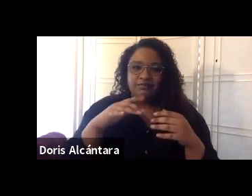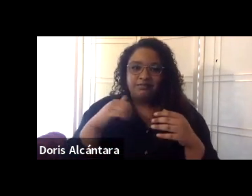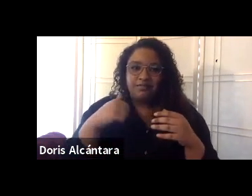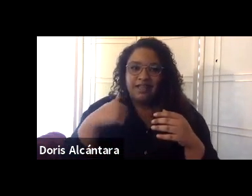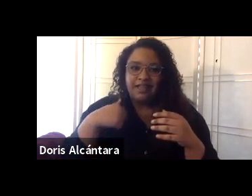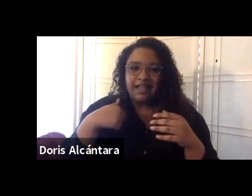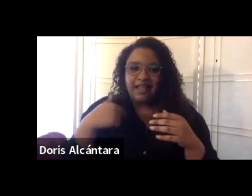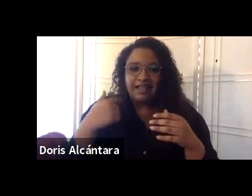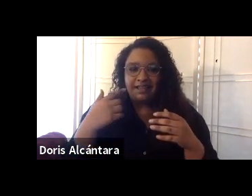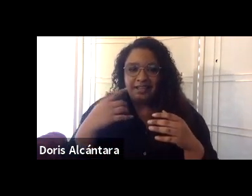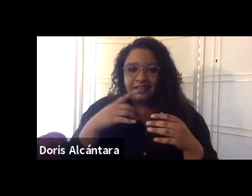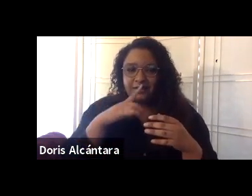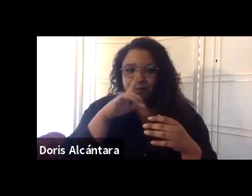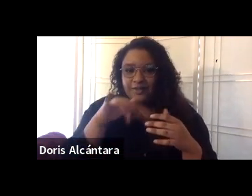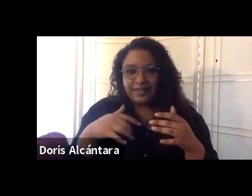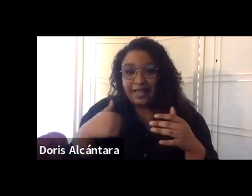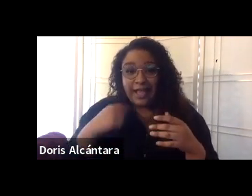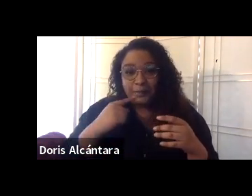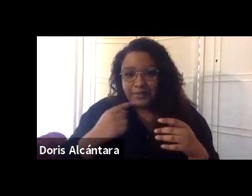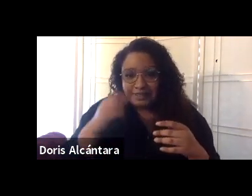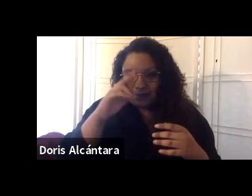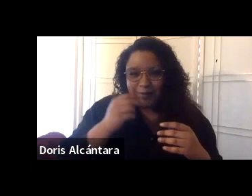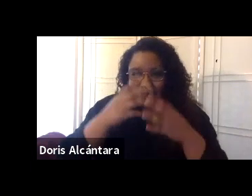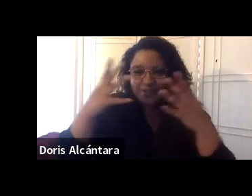individuals you met while in country.